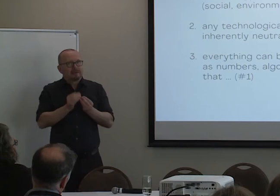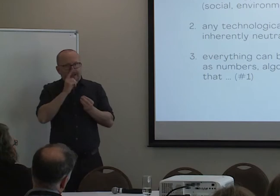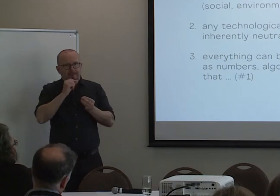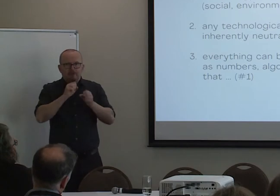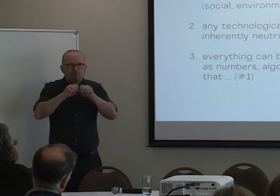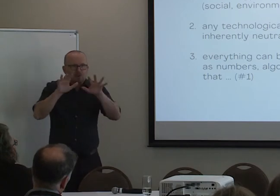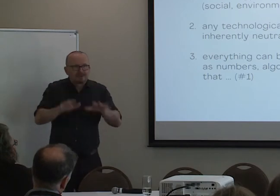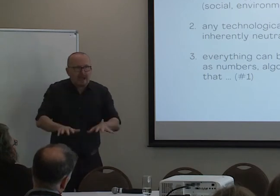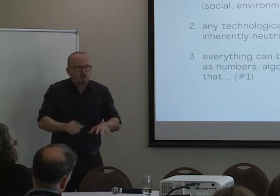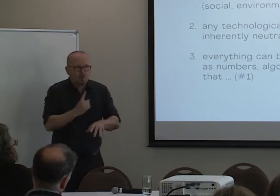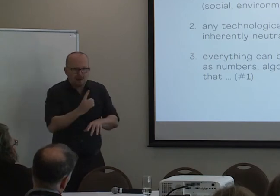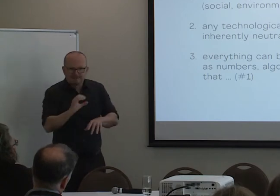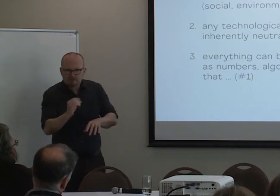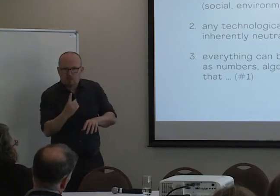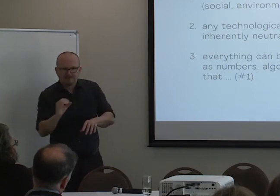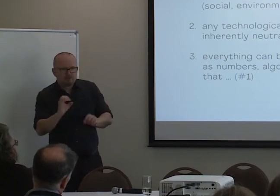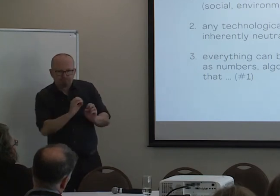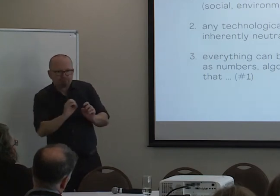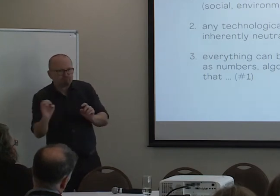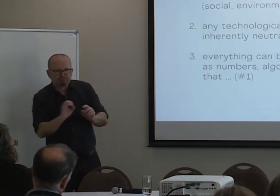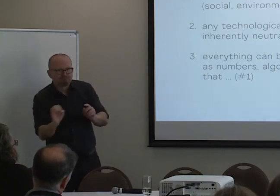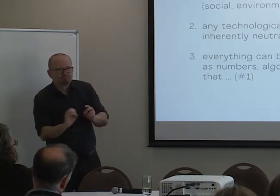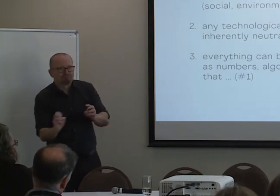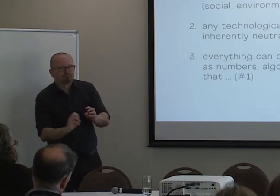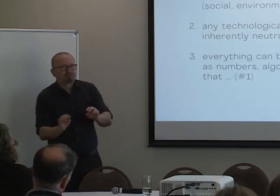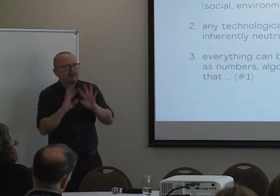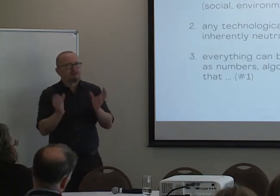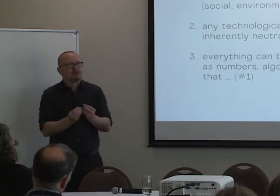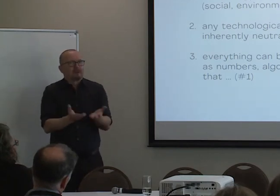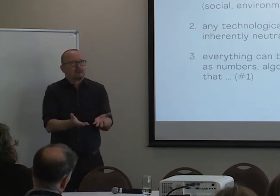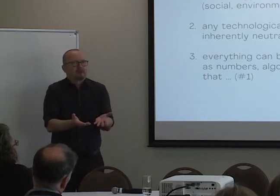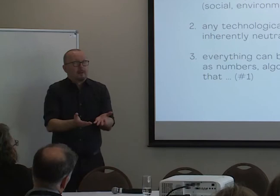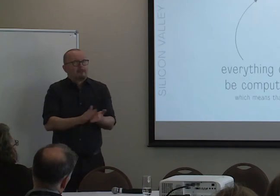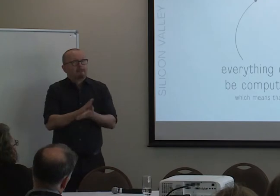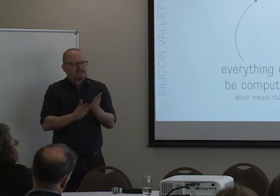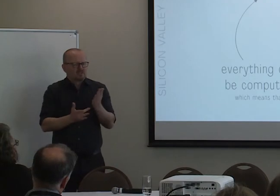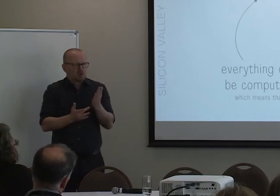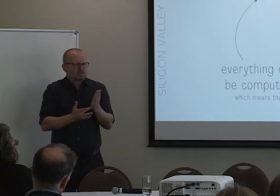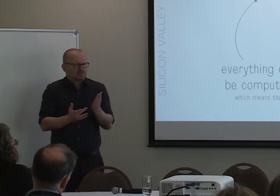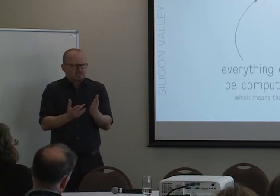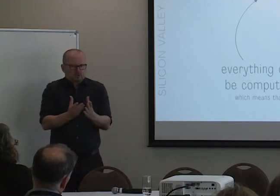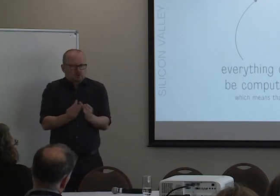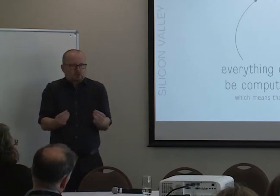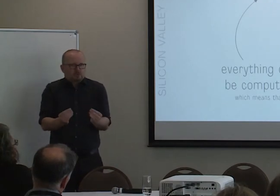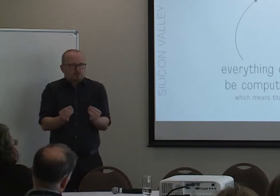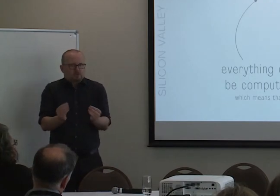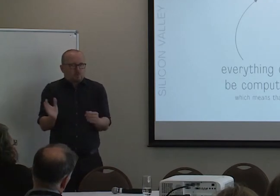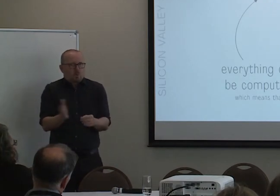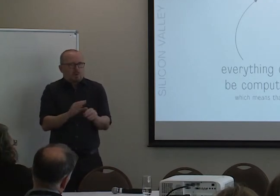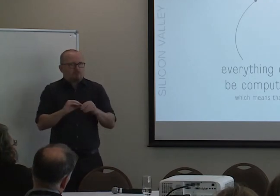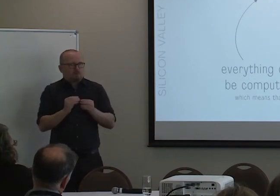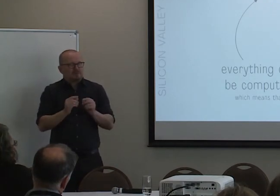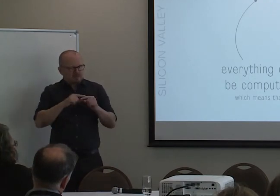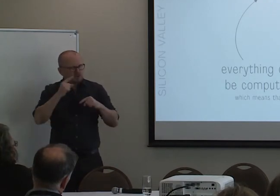numbers, algorithms, code, which means that, number one, technology is a solution to all our problems. You can kind of put it in a loop that just goes